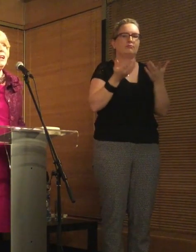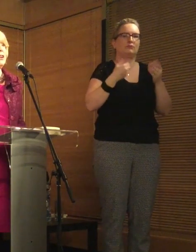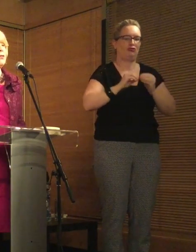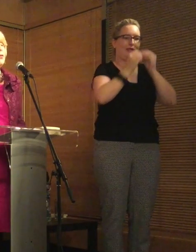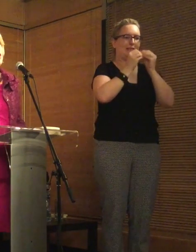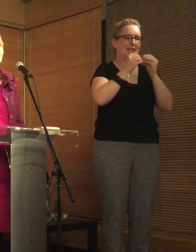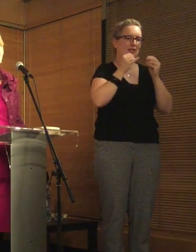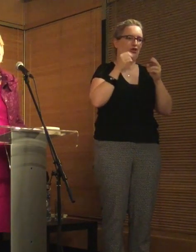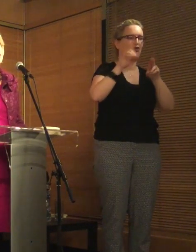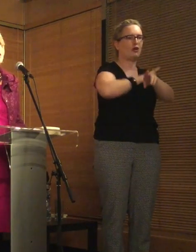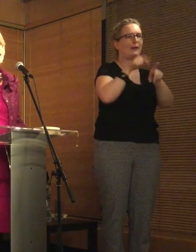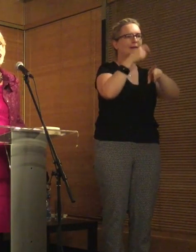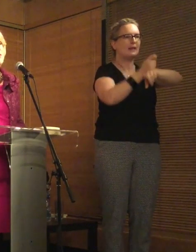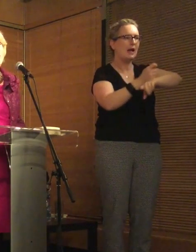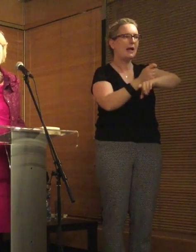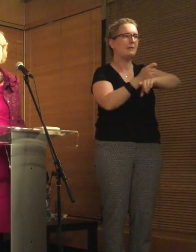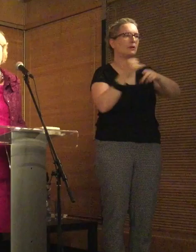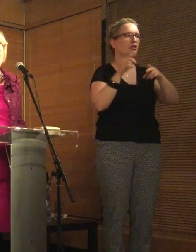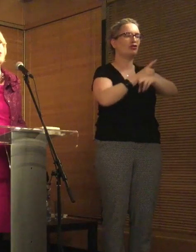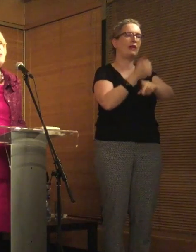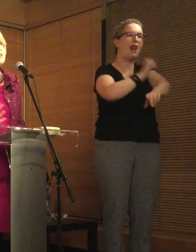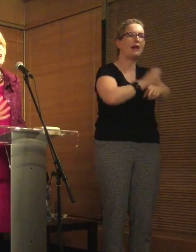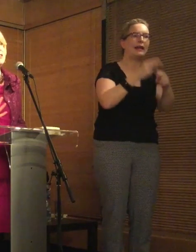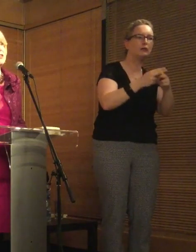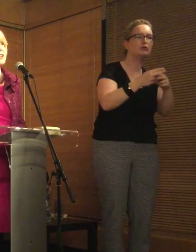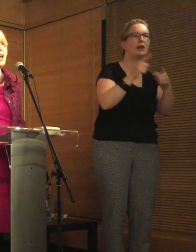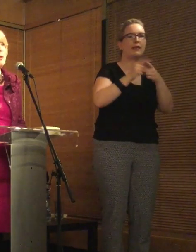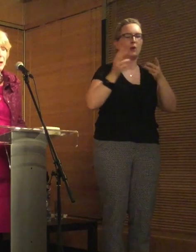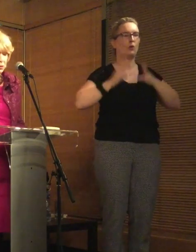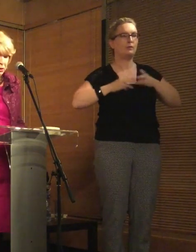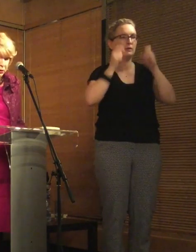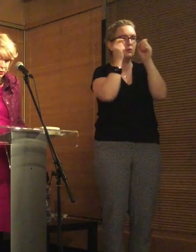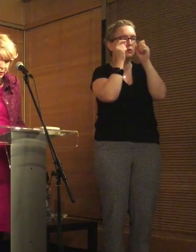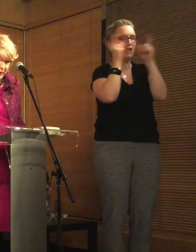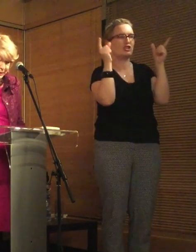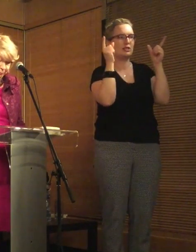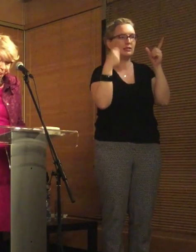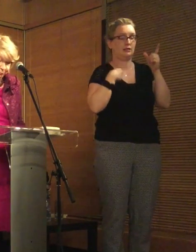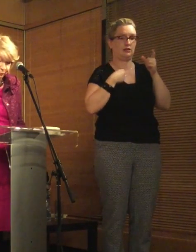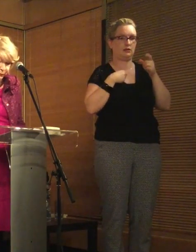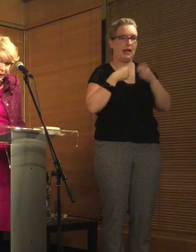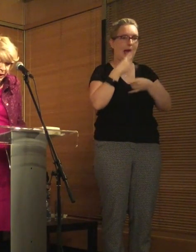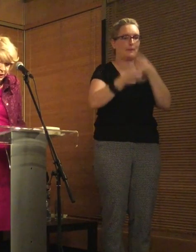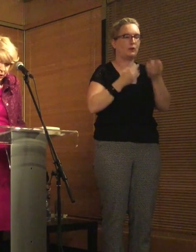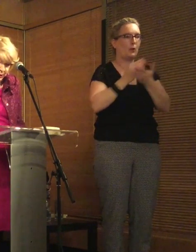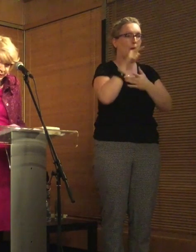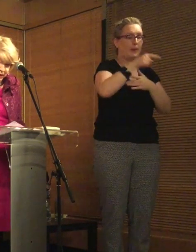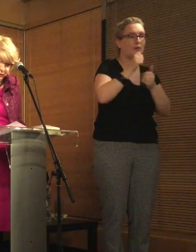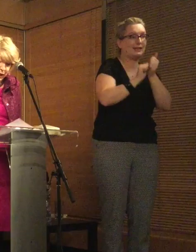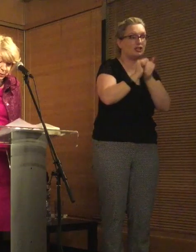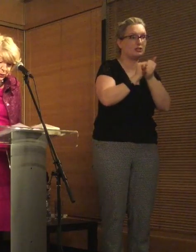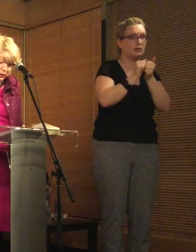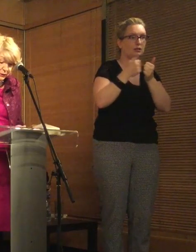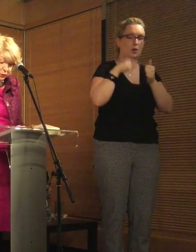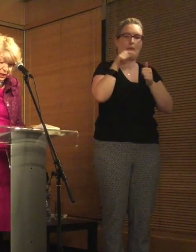and the workers' consciousness that came about, and the women's consciousness that came about through that. So it's a